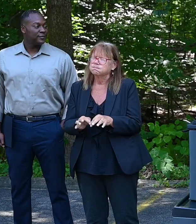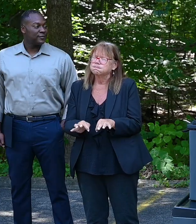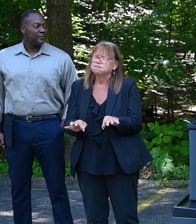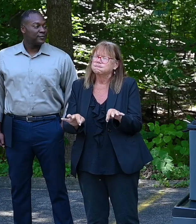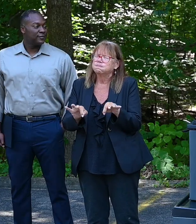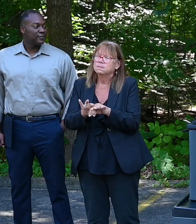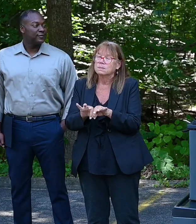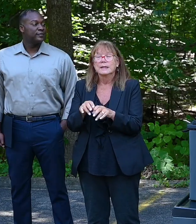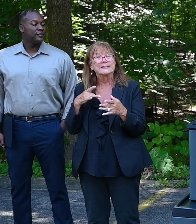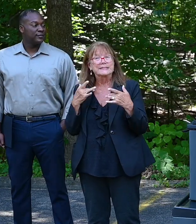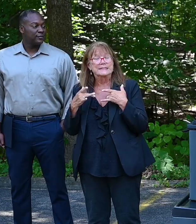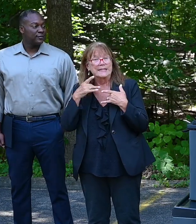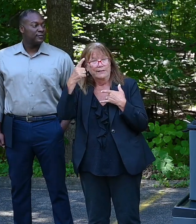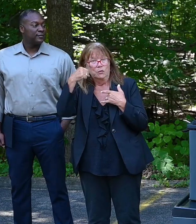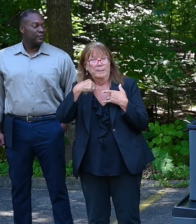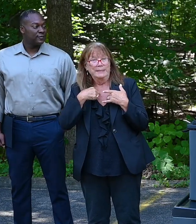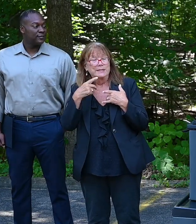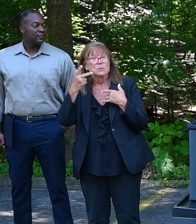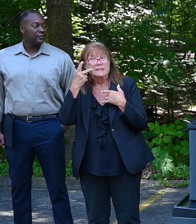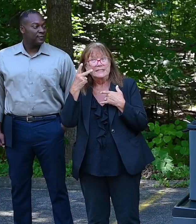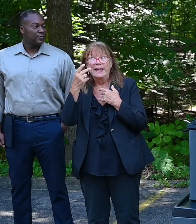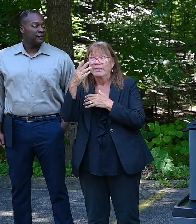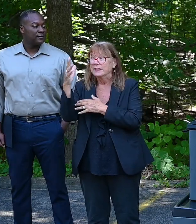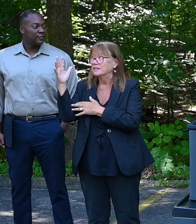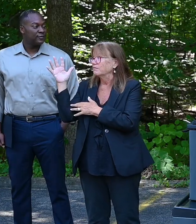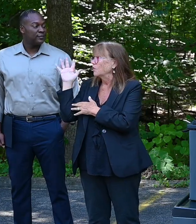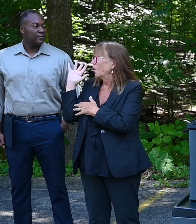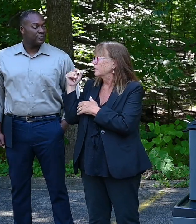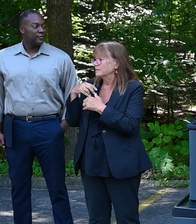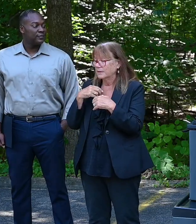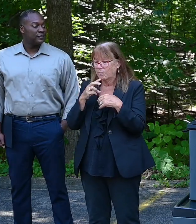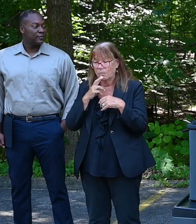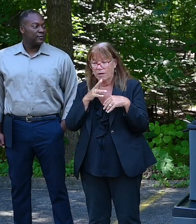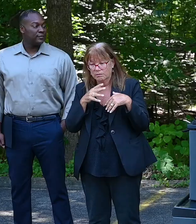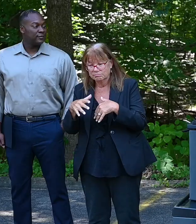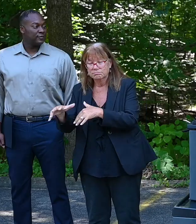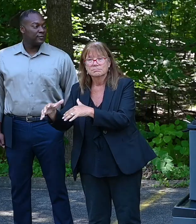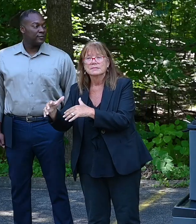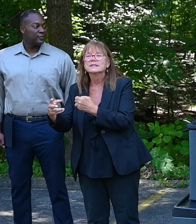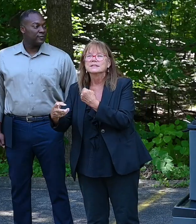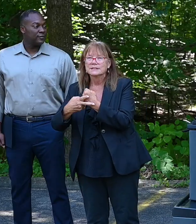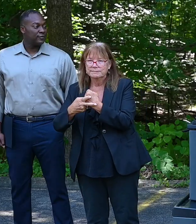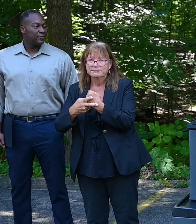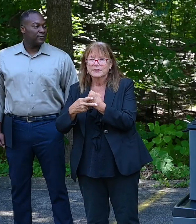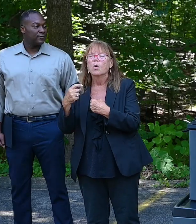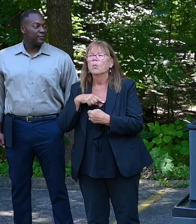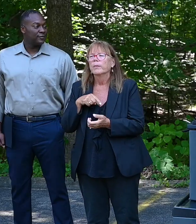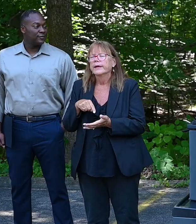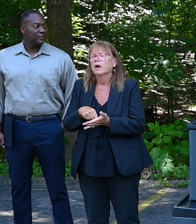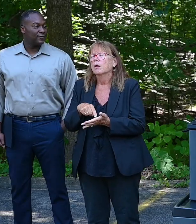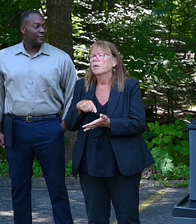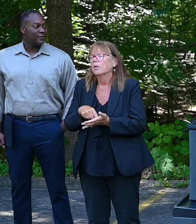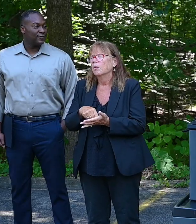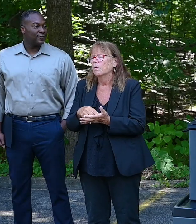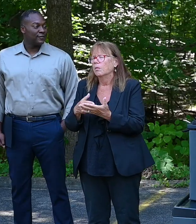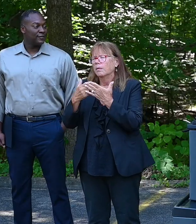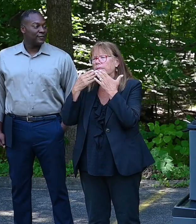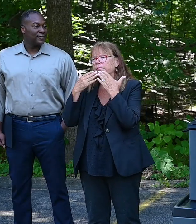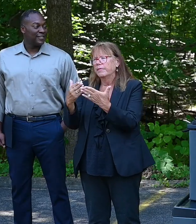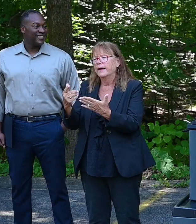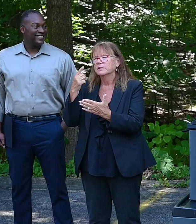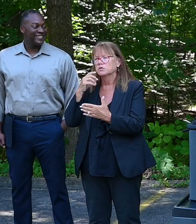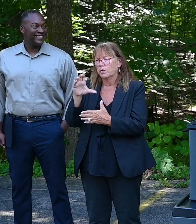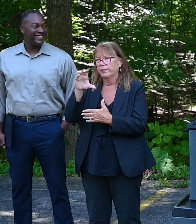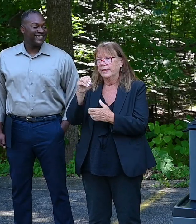especially exciting for me to see this forest and its streams preserved. We owe a huge debt of gratitude to the